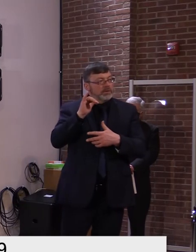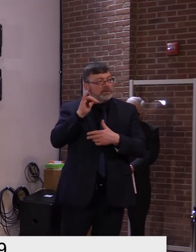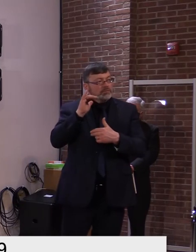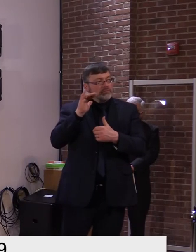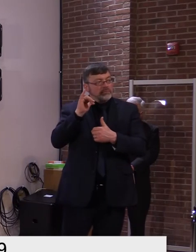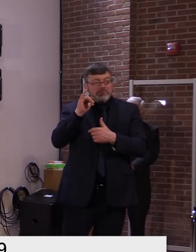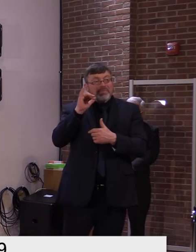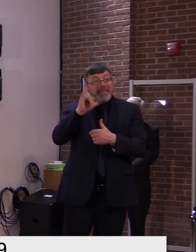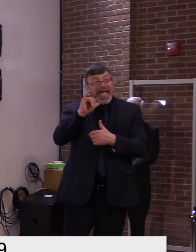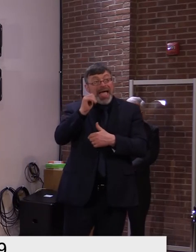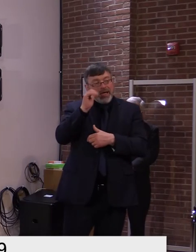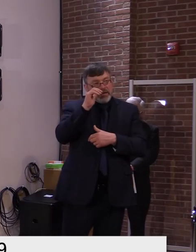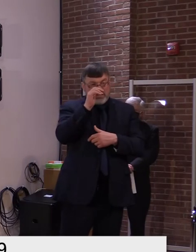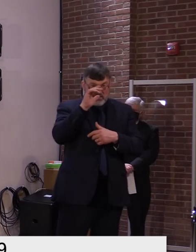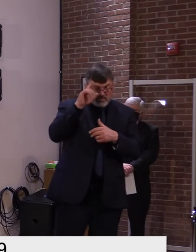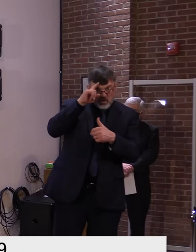we're,